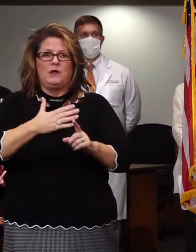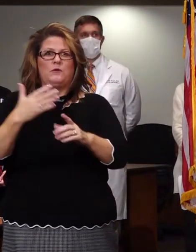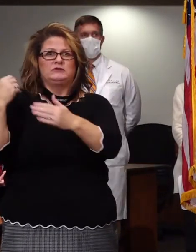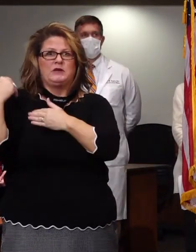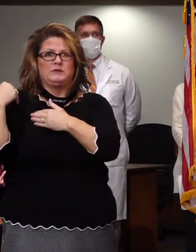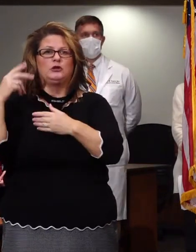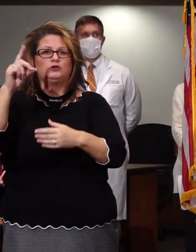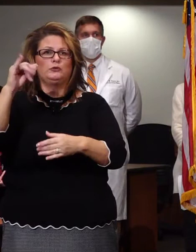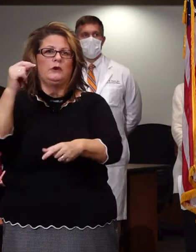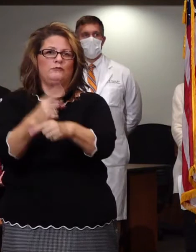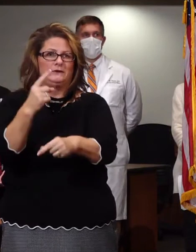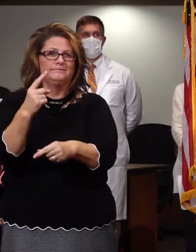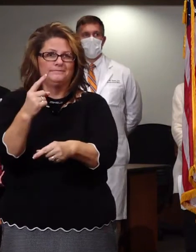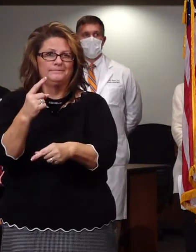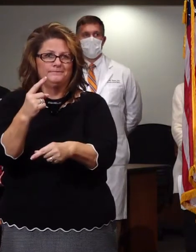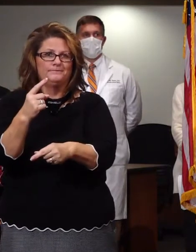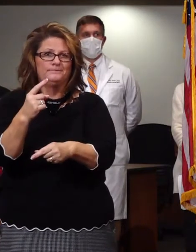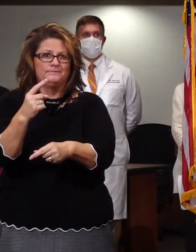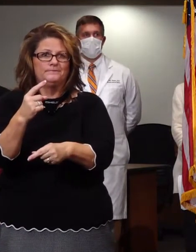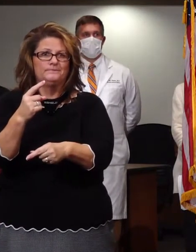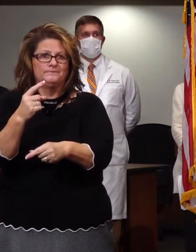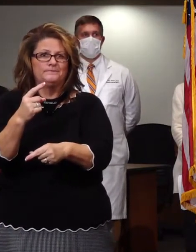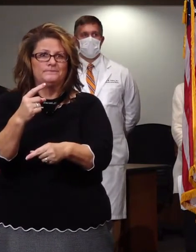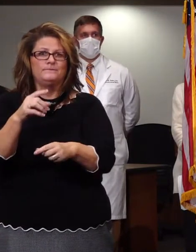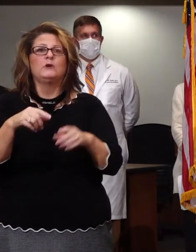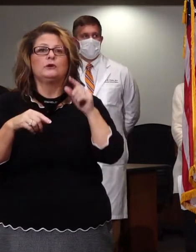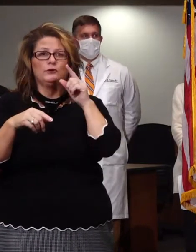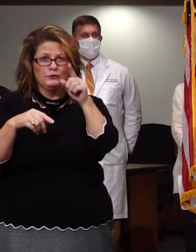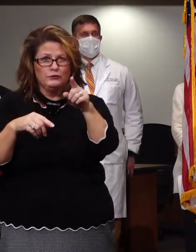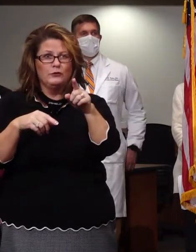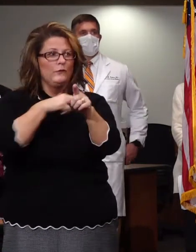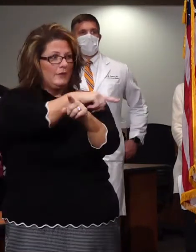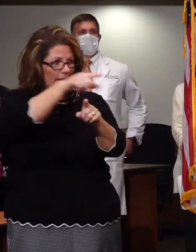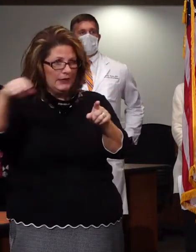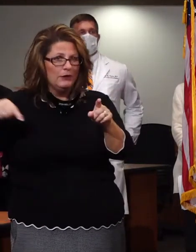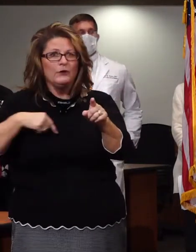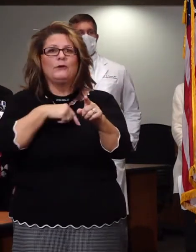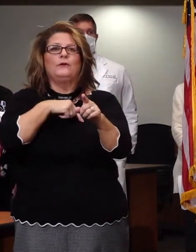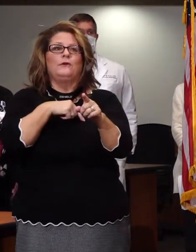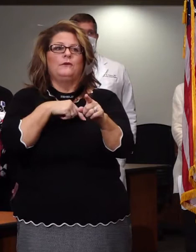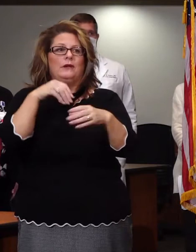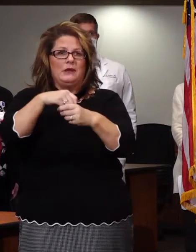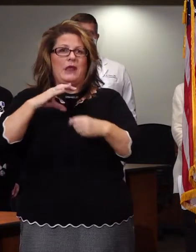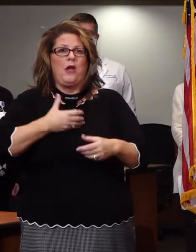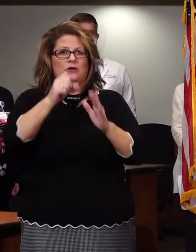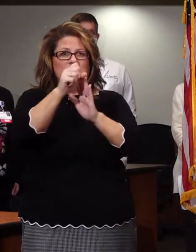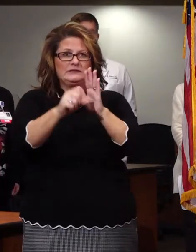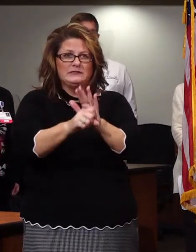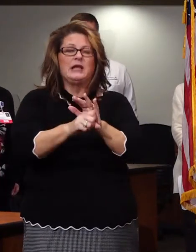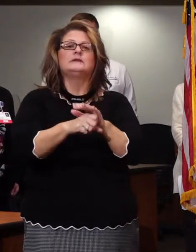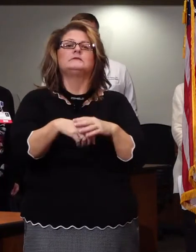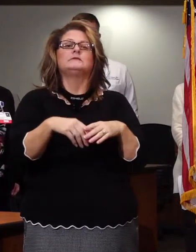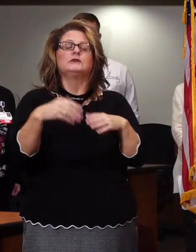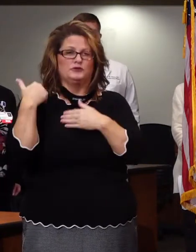we must do. That's the answer, is every person in this room and everyone in our state, because this is a